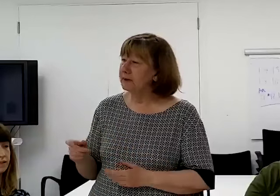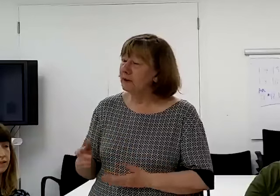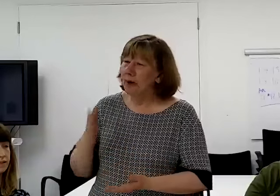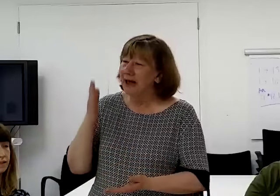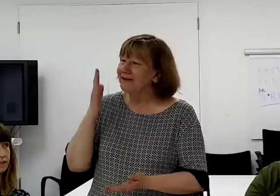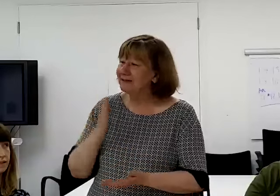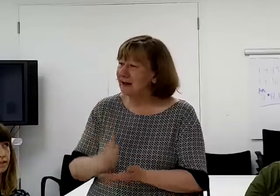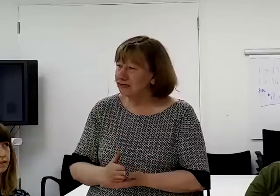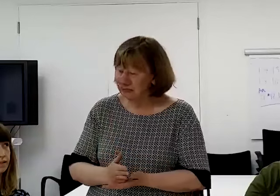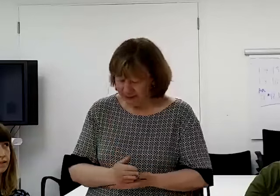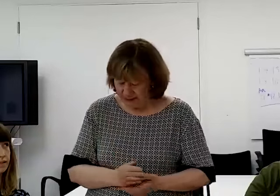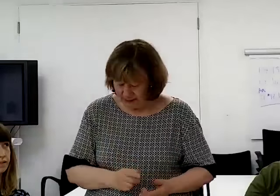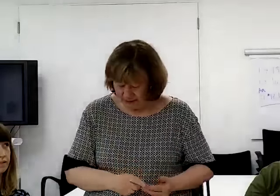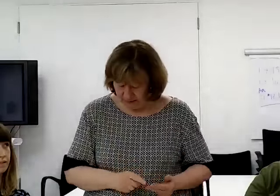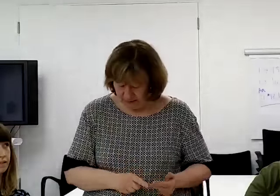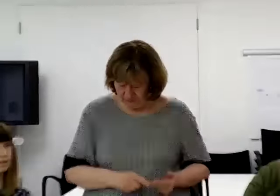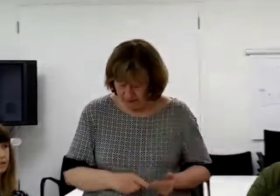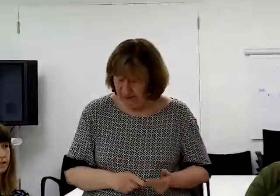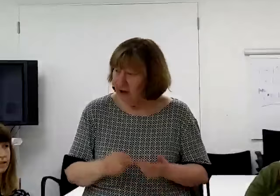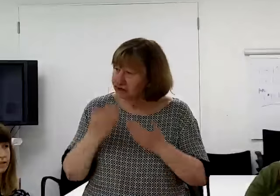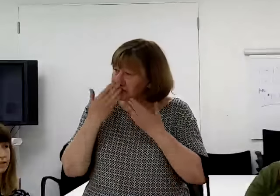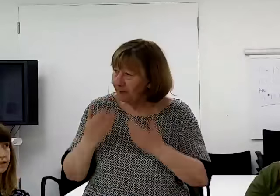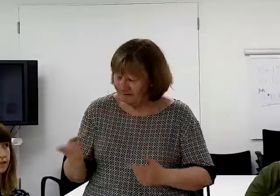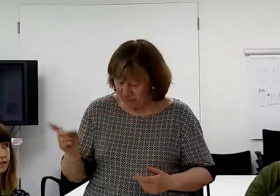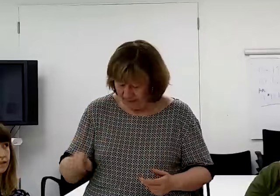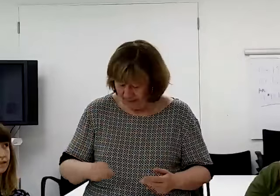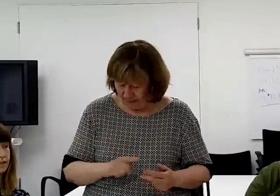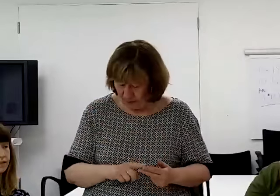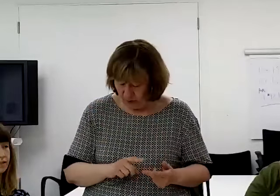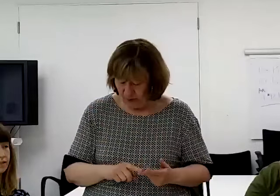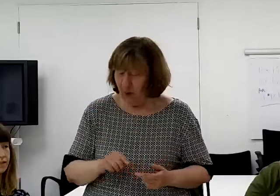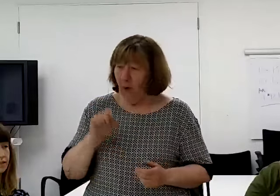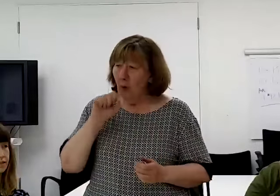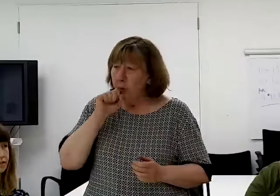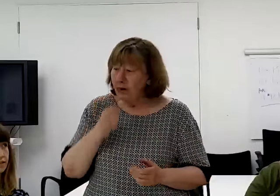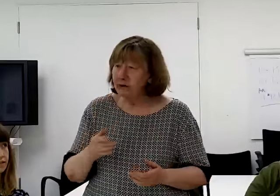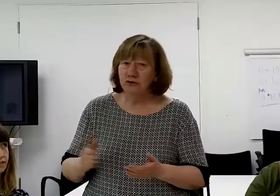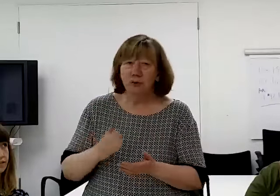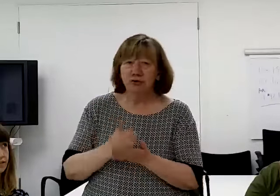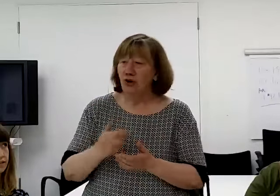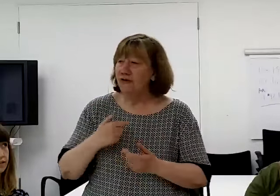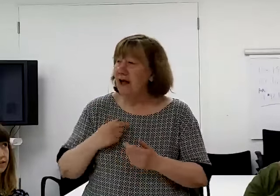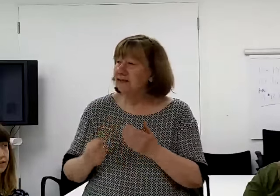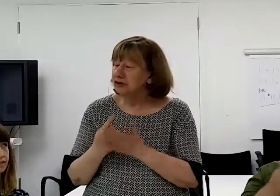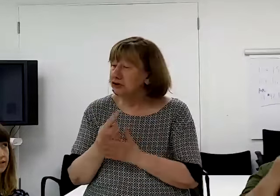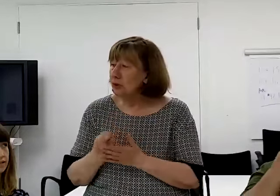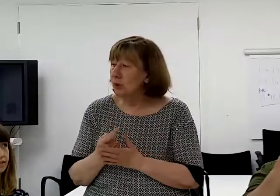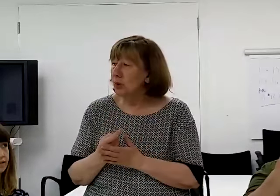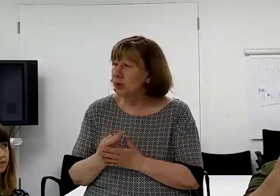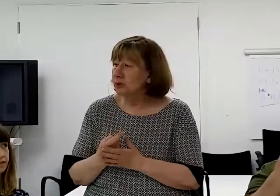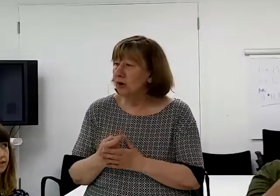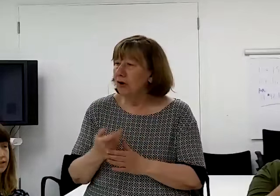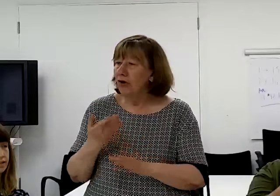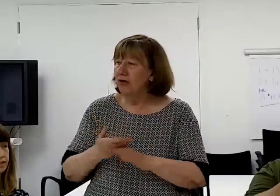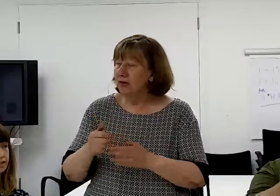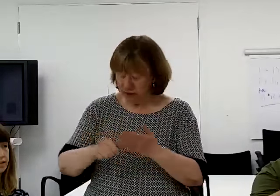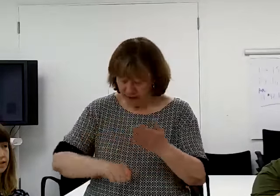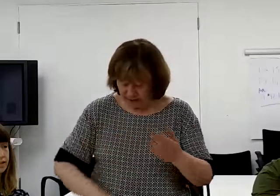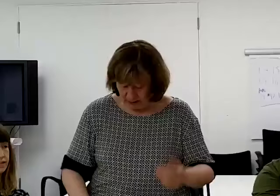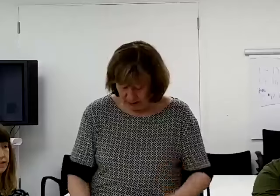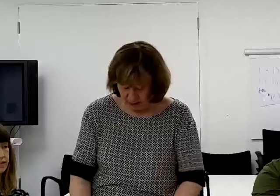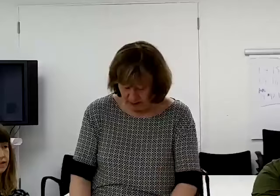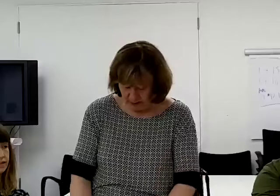So we have a leader. We have Jeremy Corbyn, who he's got respect for people.